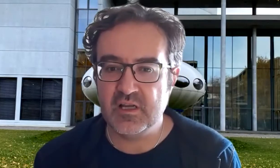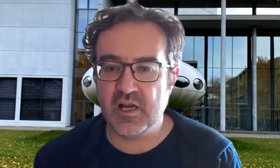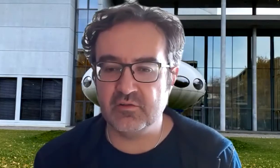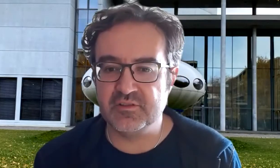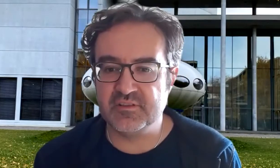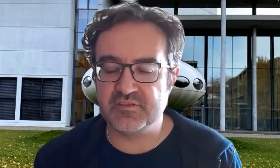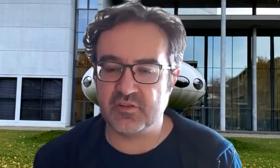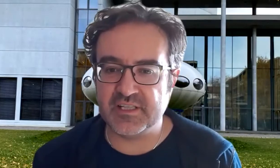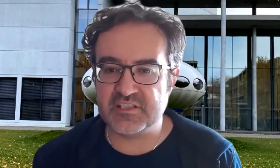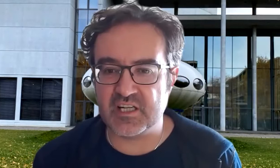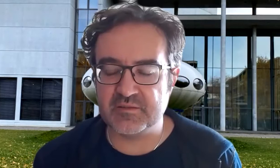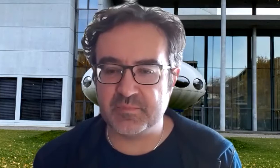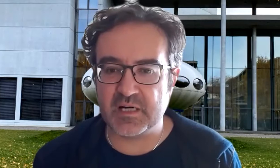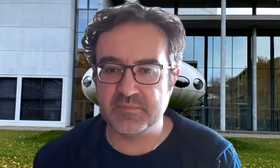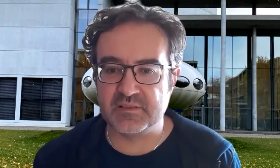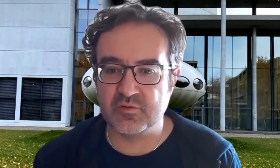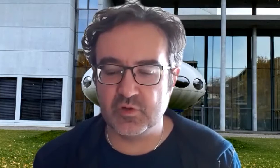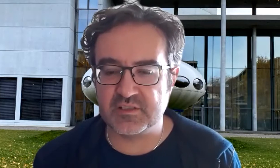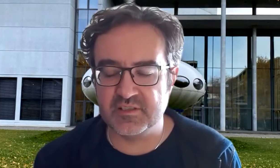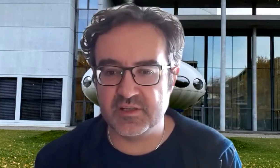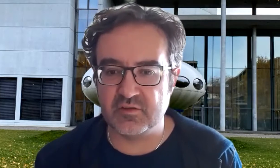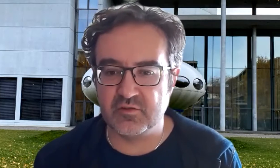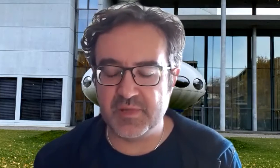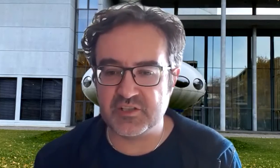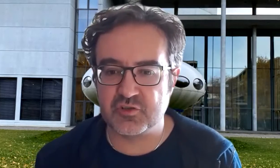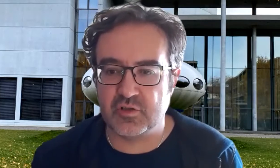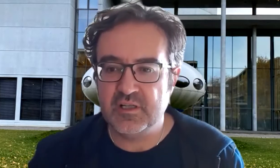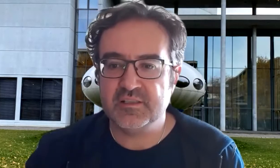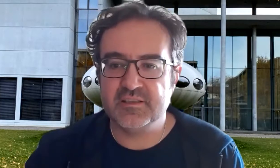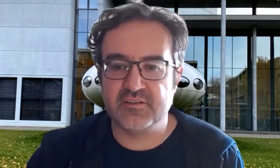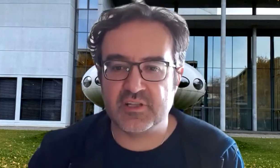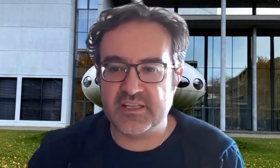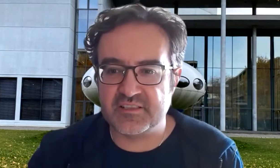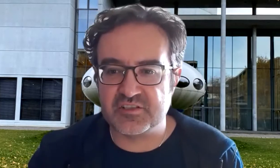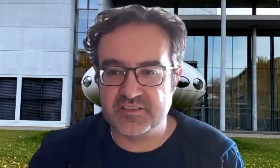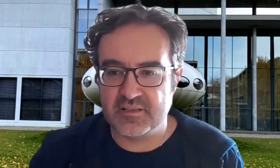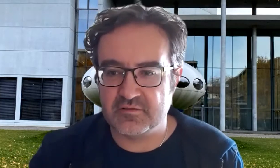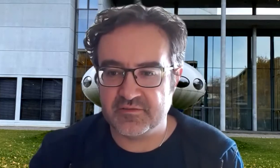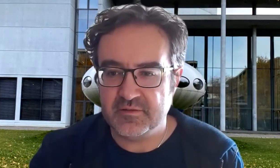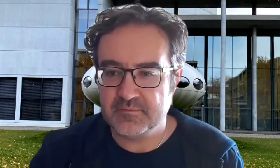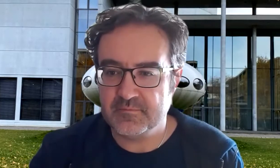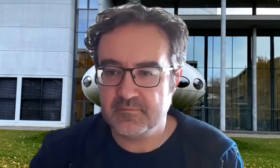how does your HR department works in a way to make sure that the organization is inclusive?